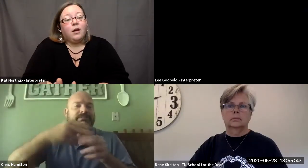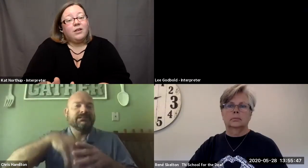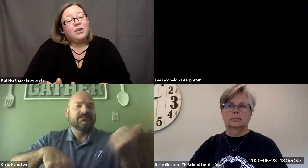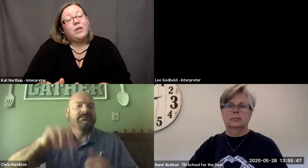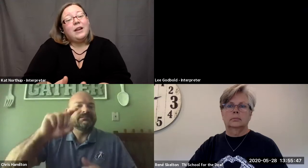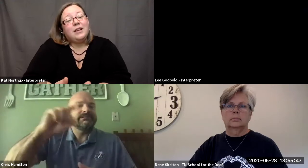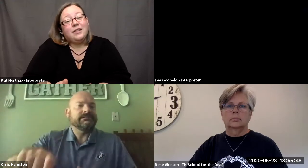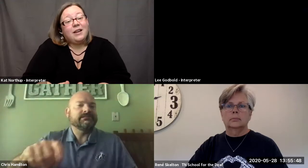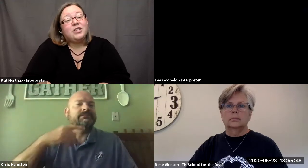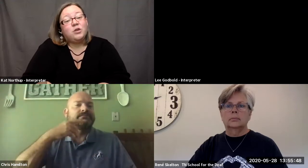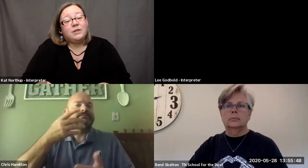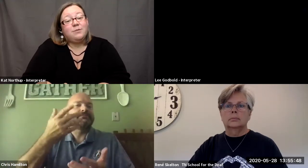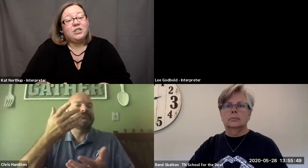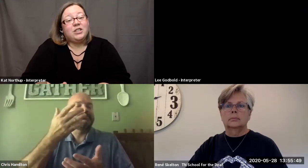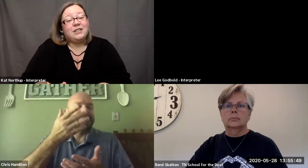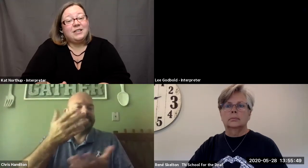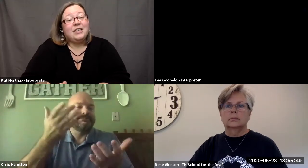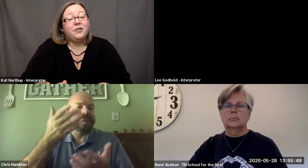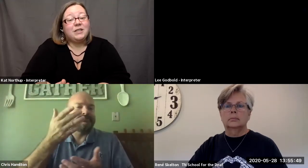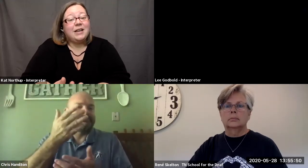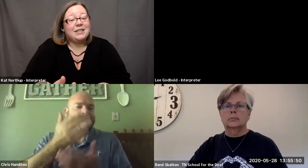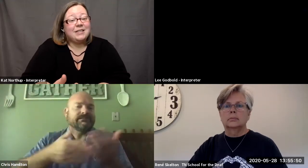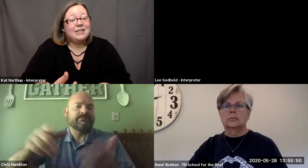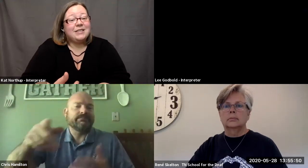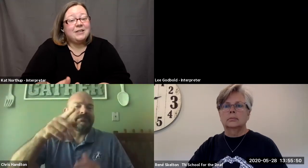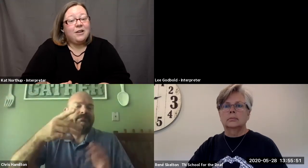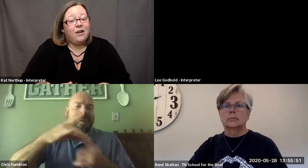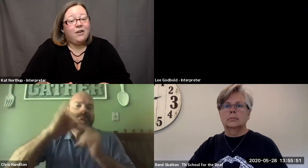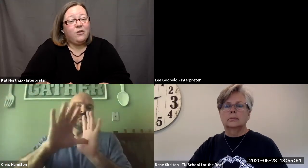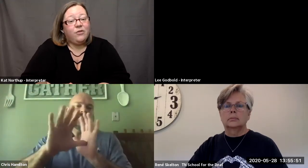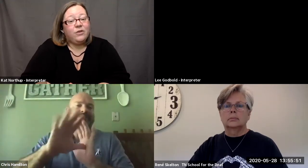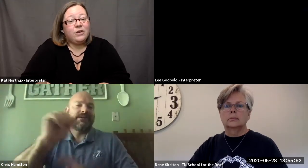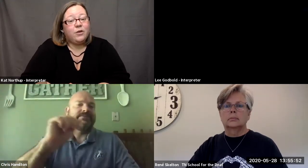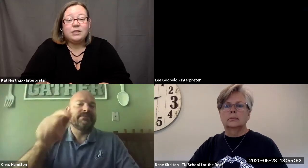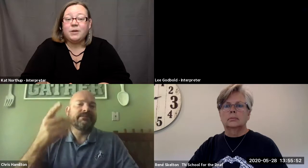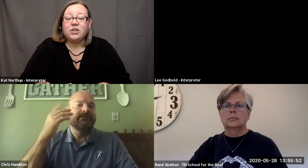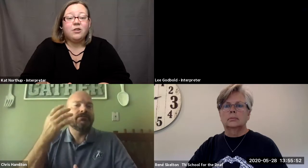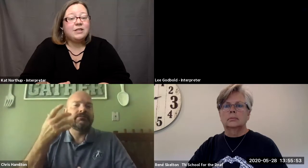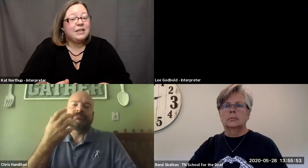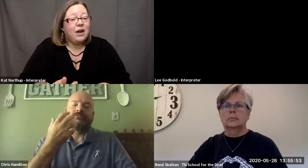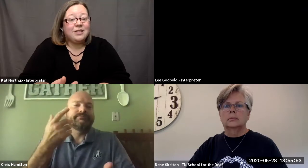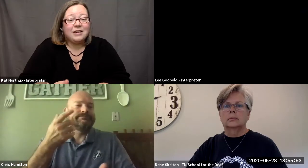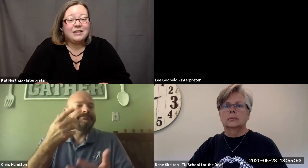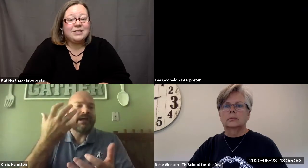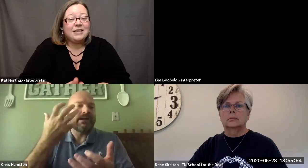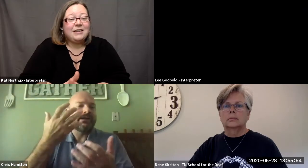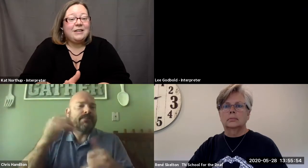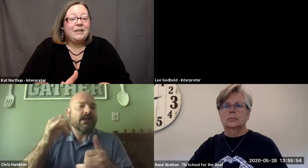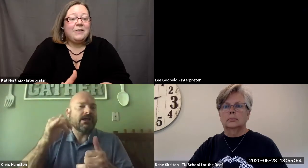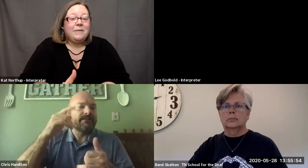You know, that issue was mentioned here in Texas of, you know, especially our senior athletes.